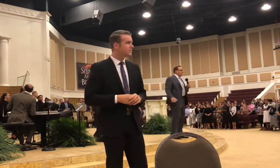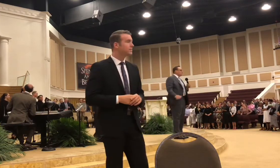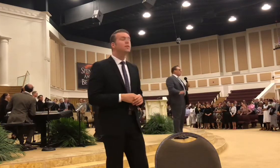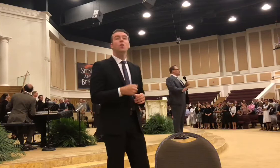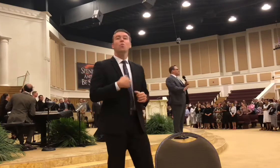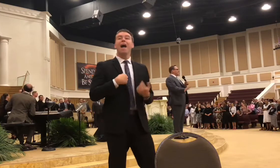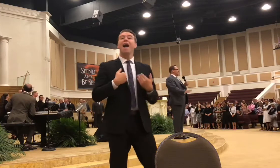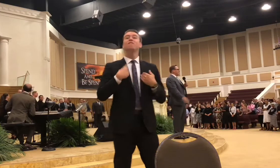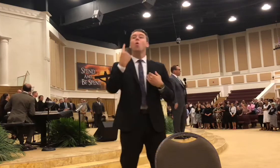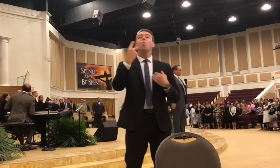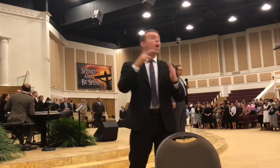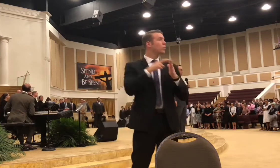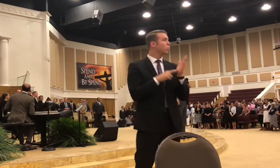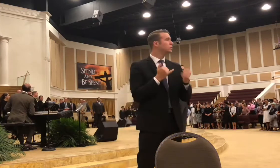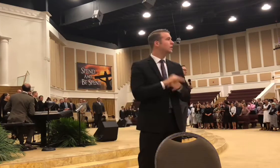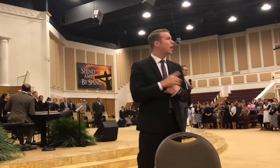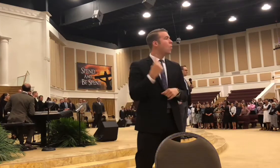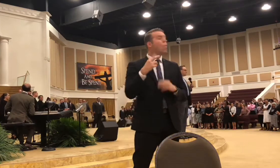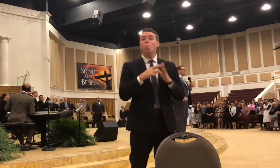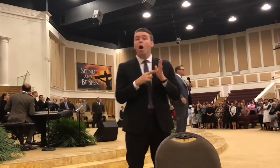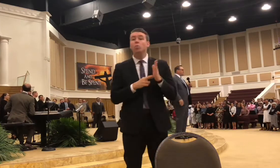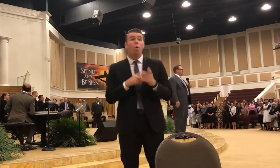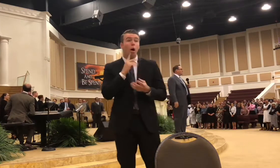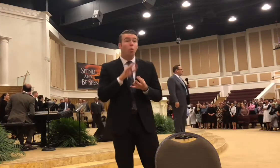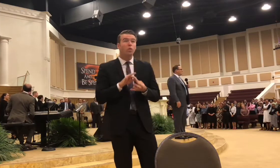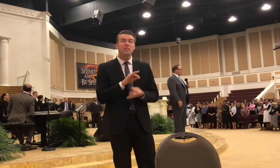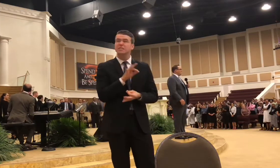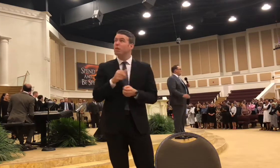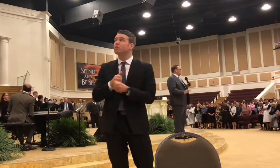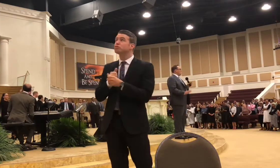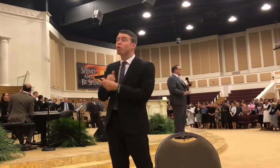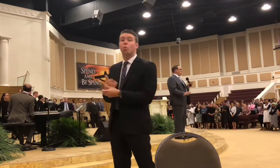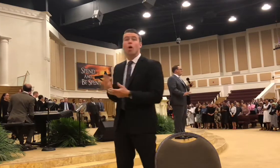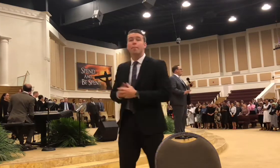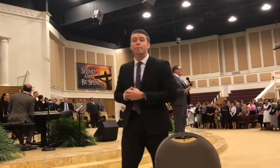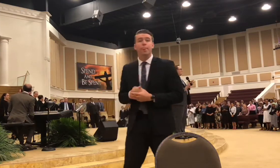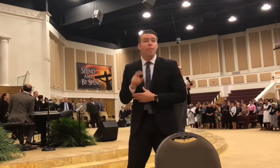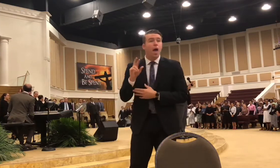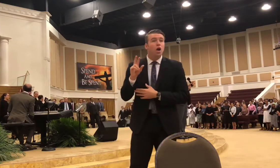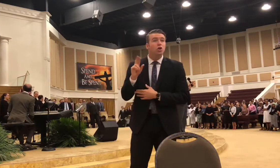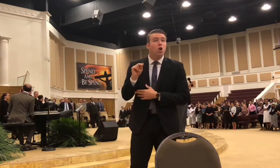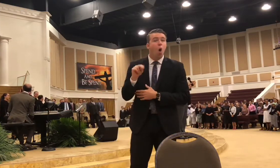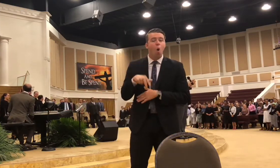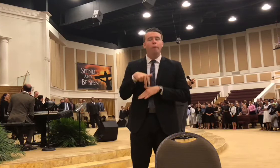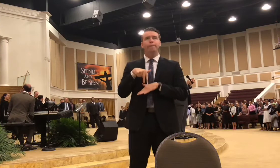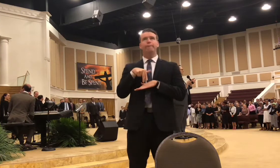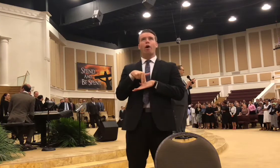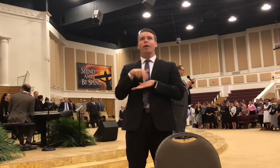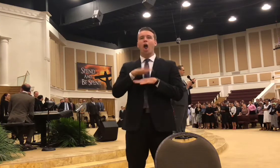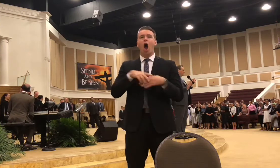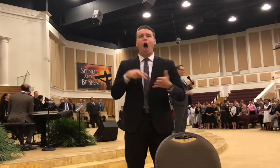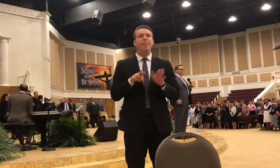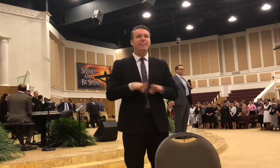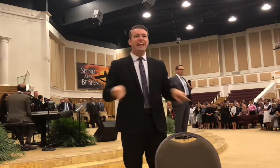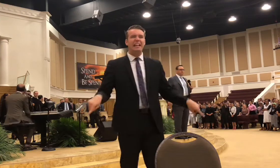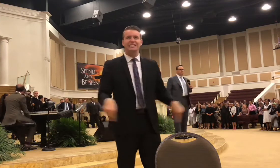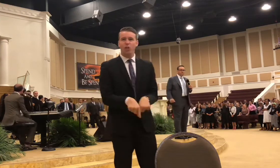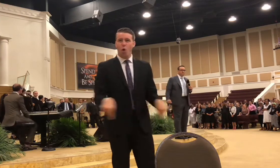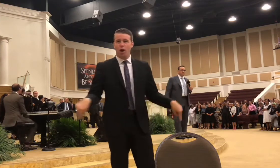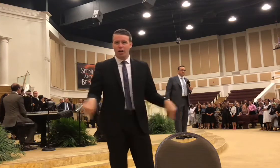We got one rule tonight. It's real spiritual. No parking on the dance floor.